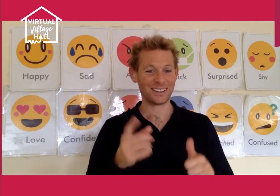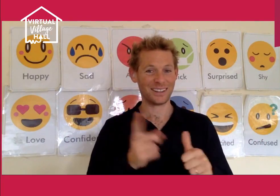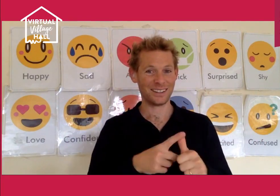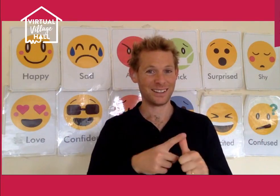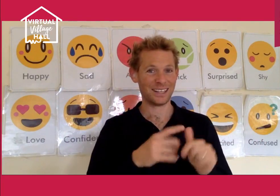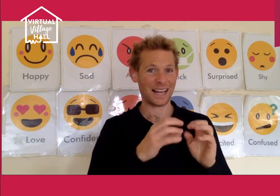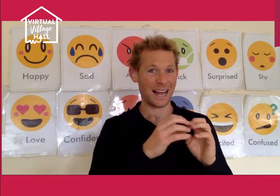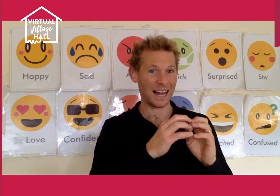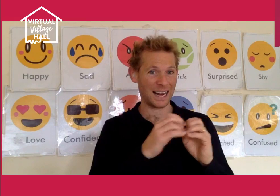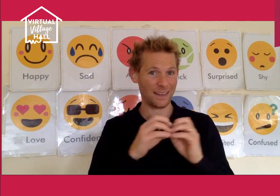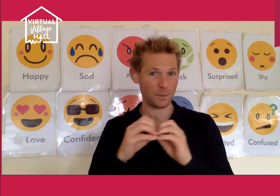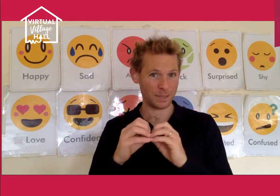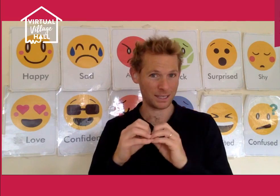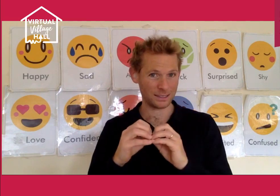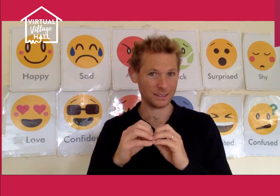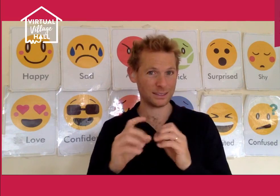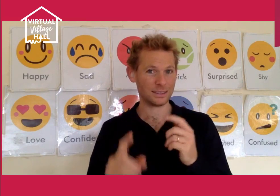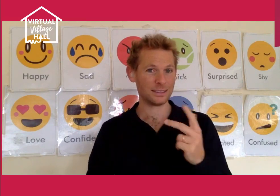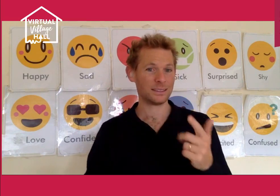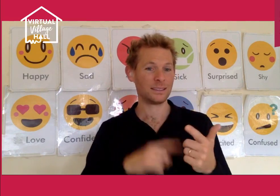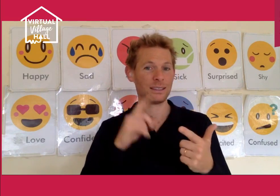guys. We did the alphabet.